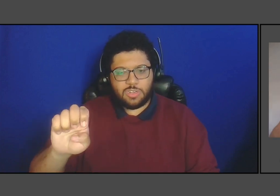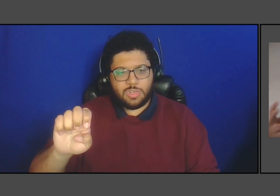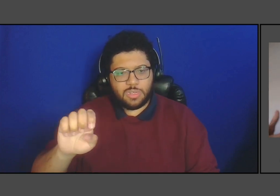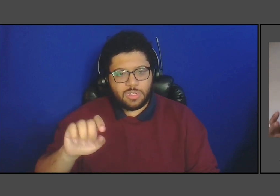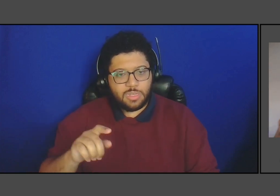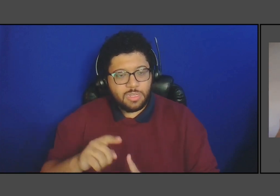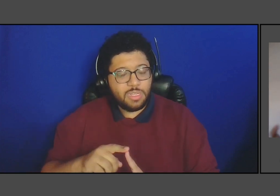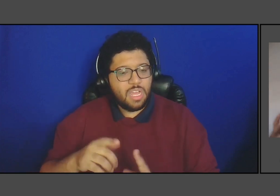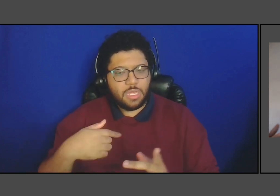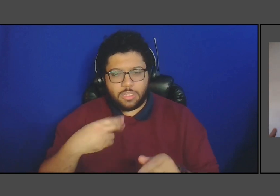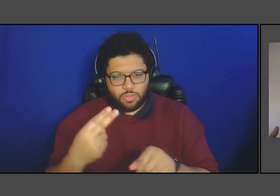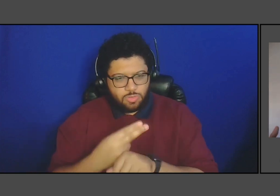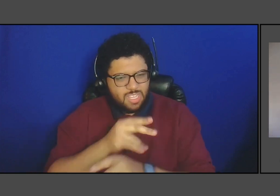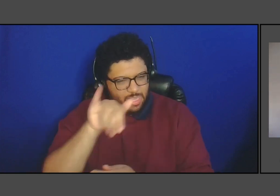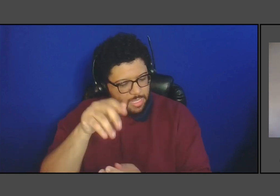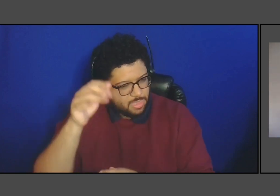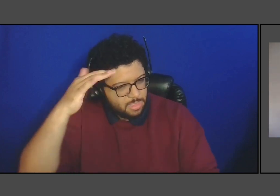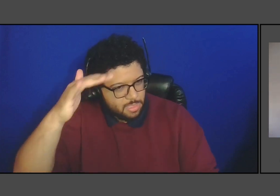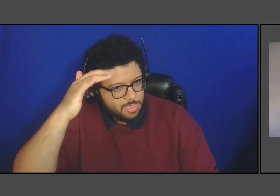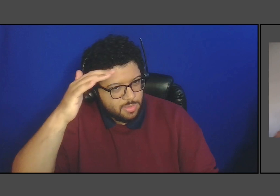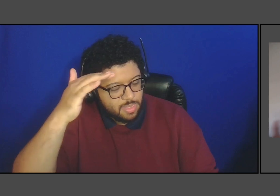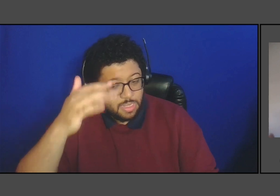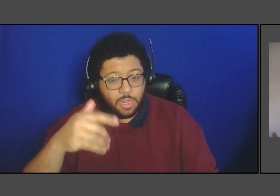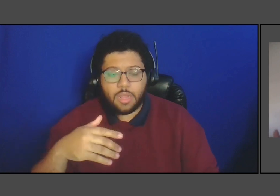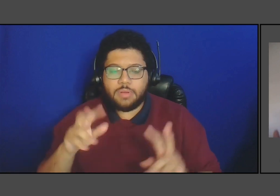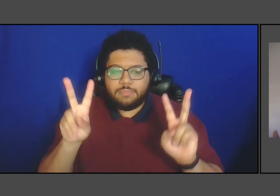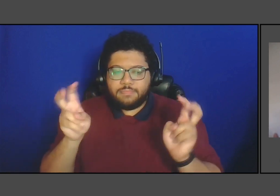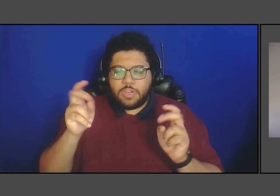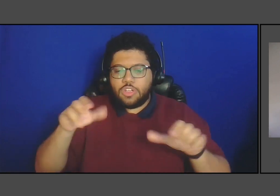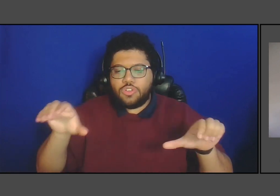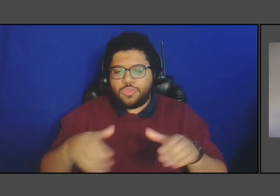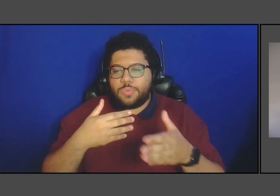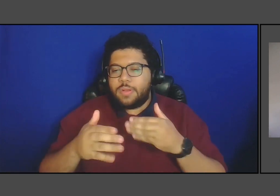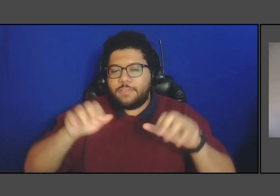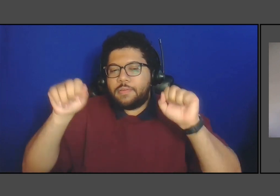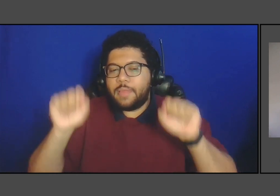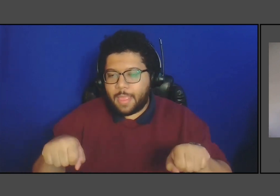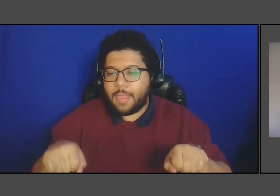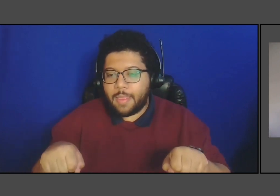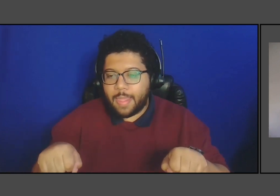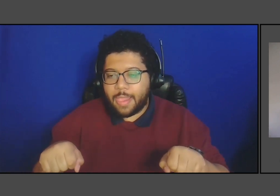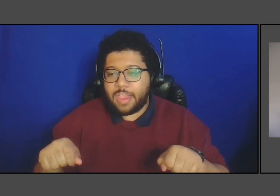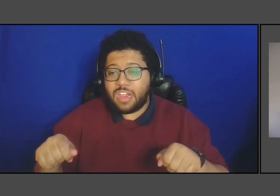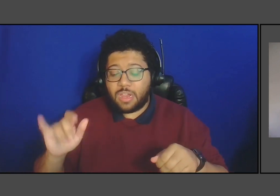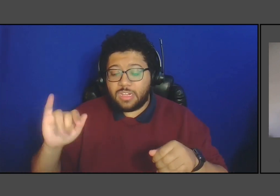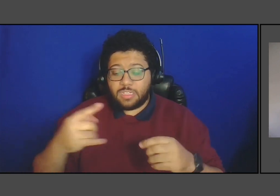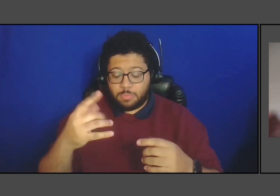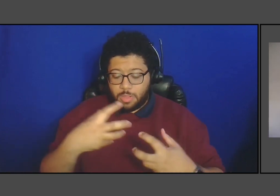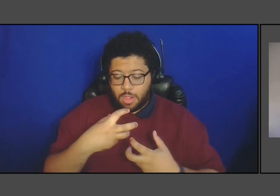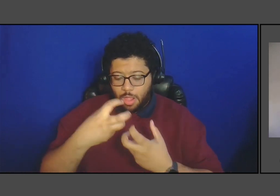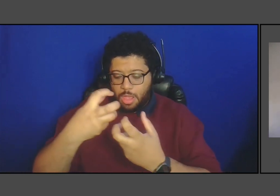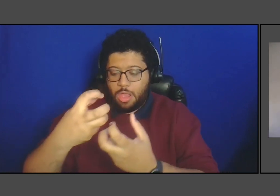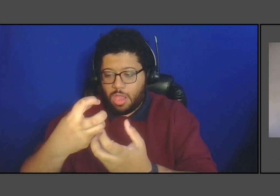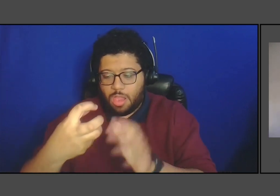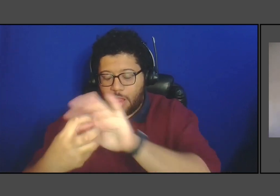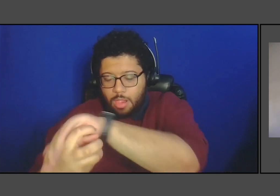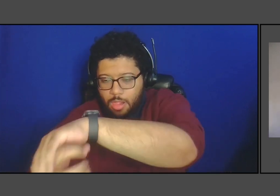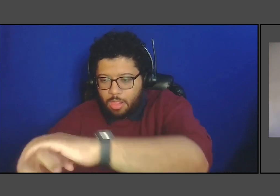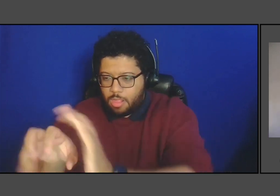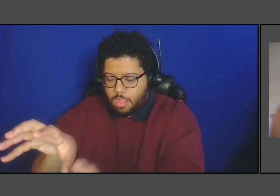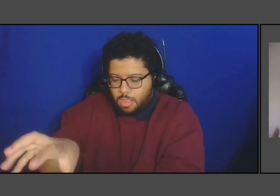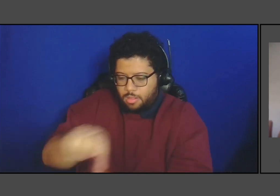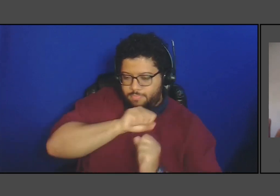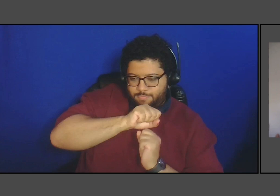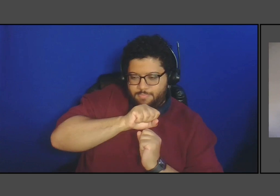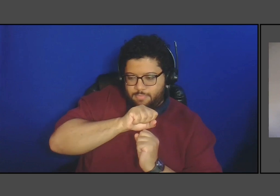With you do what you can, you reappropriate, you really recycle, you